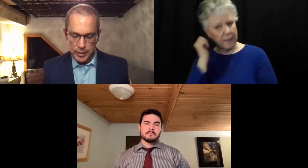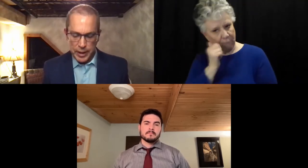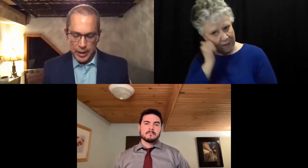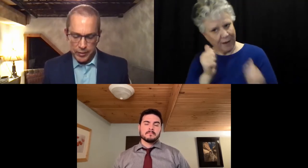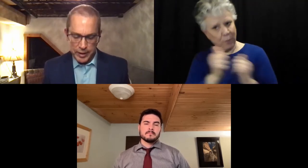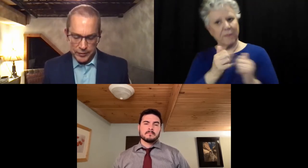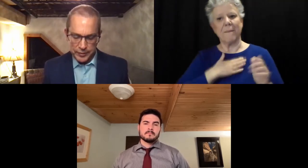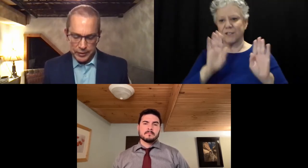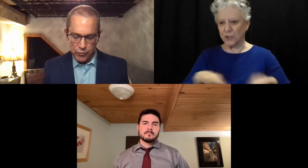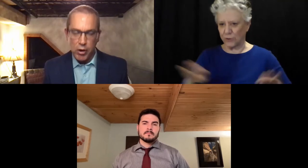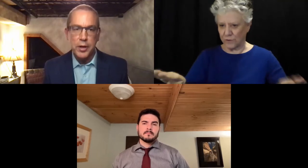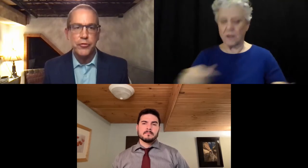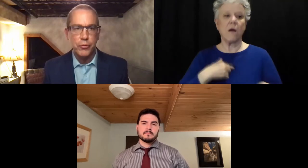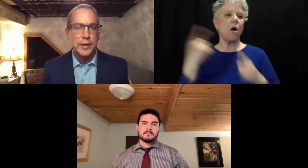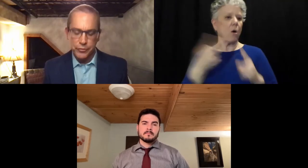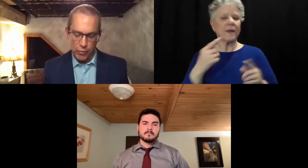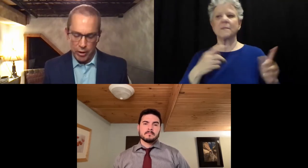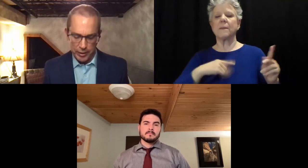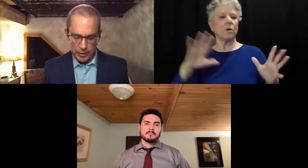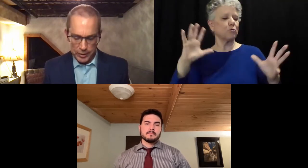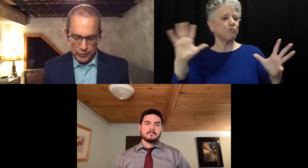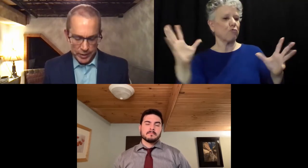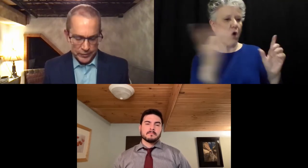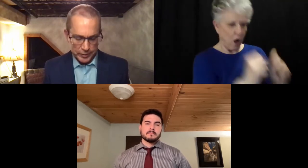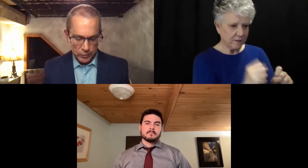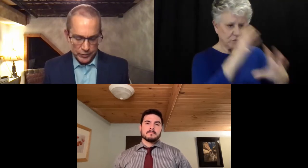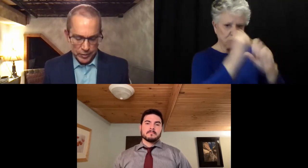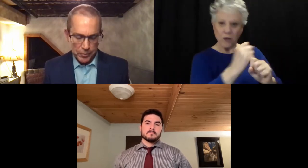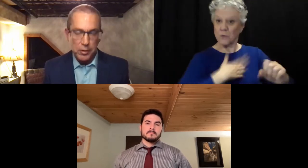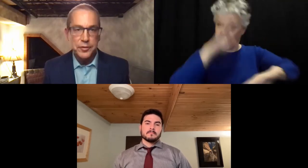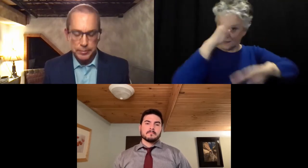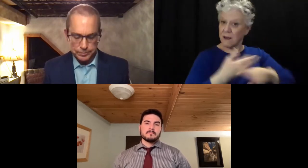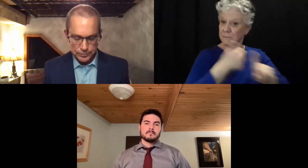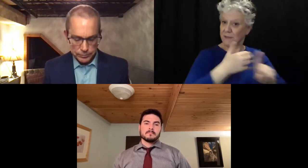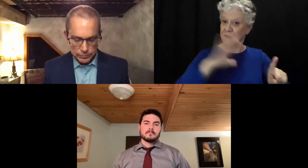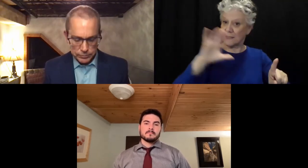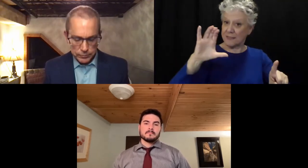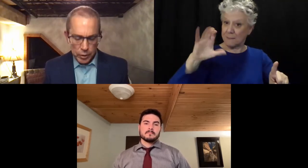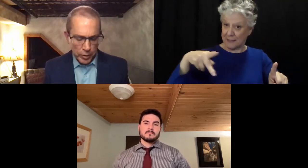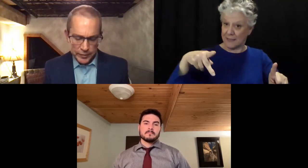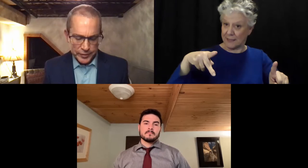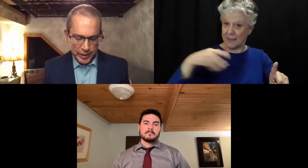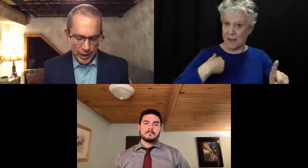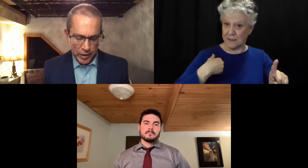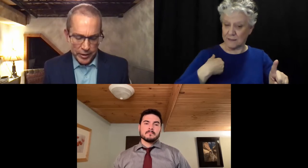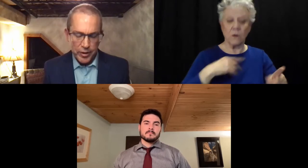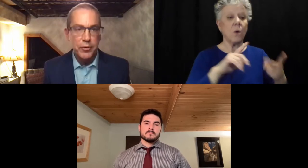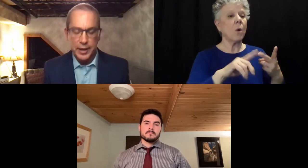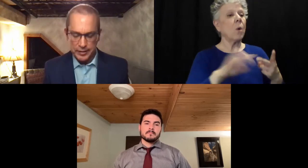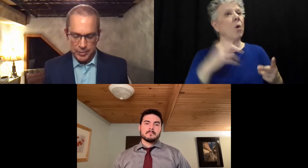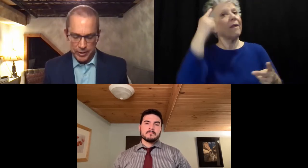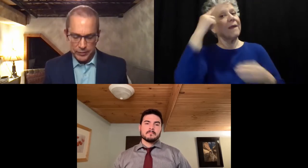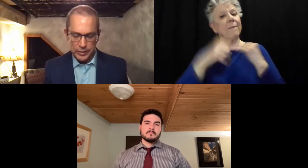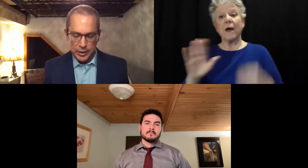children, how they're constantly drawn, truly drawn, to my son with cerebral palsy. Or consider how in your